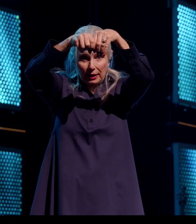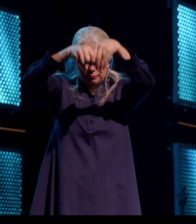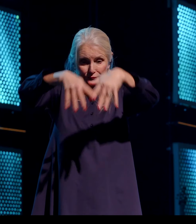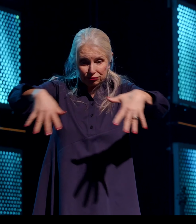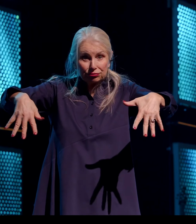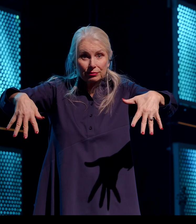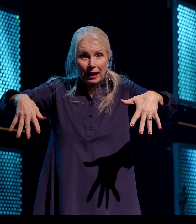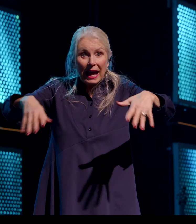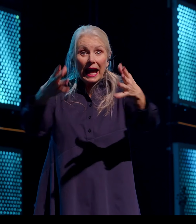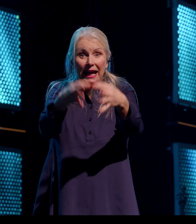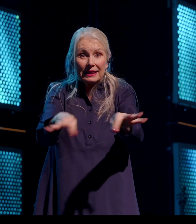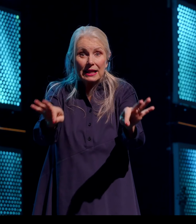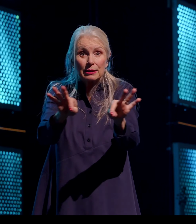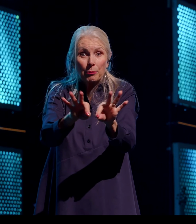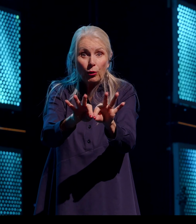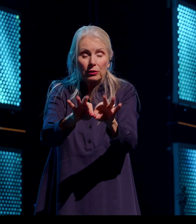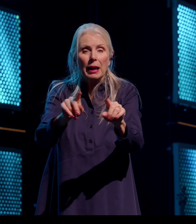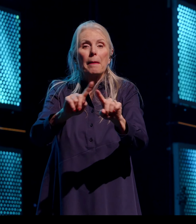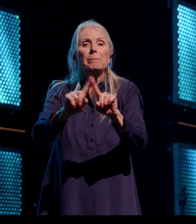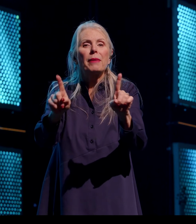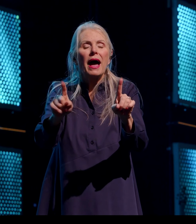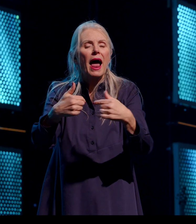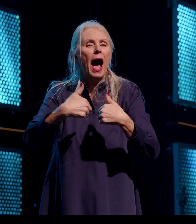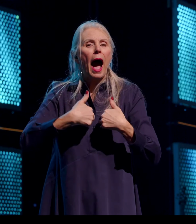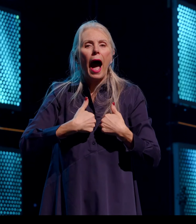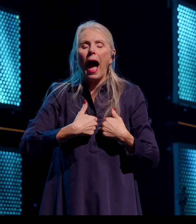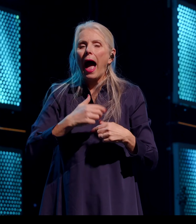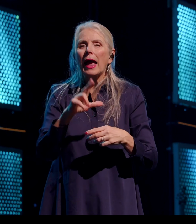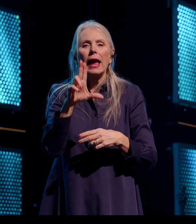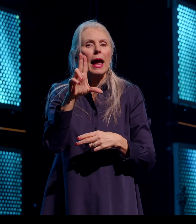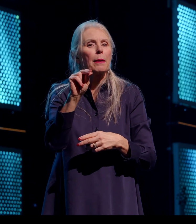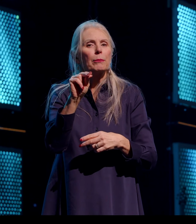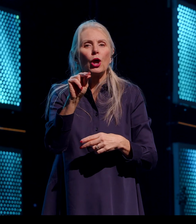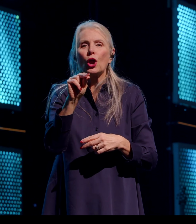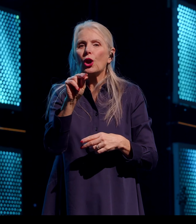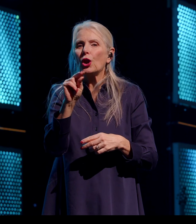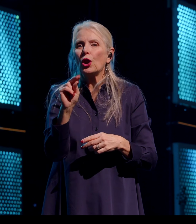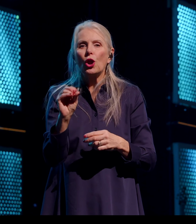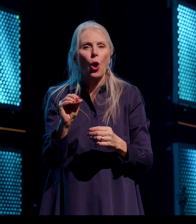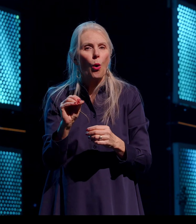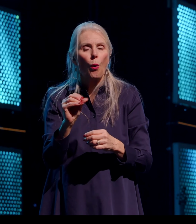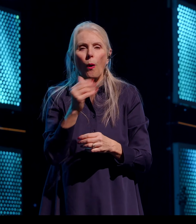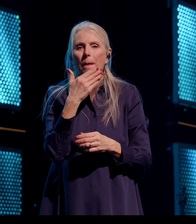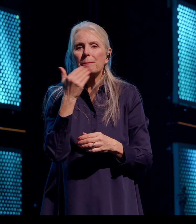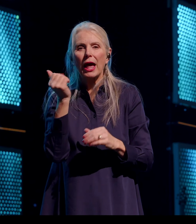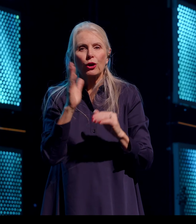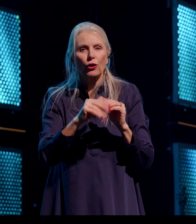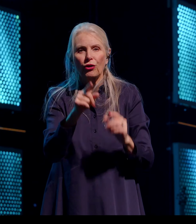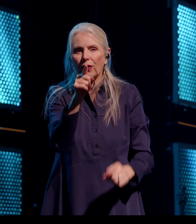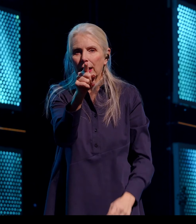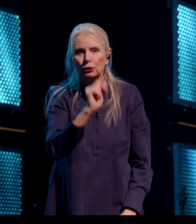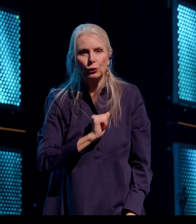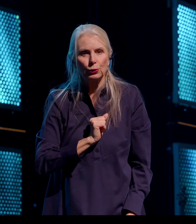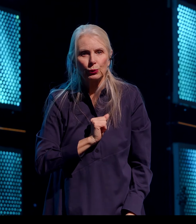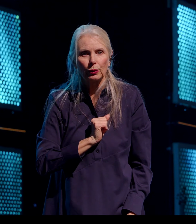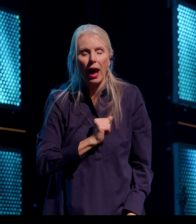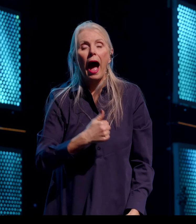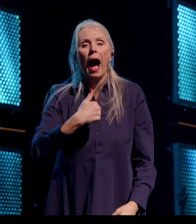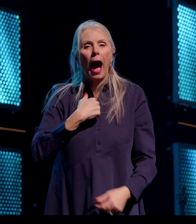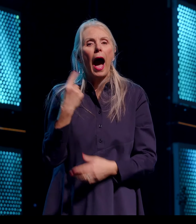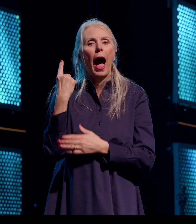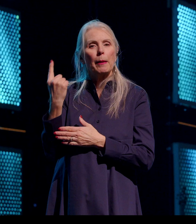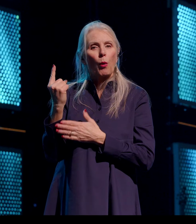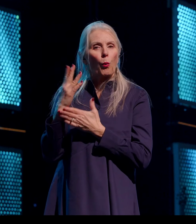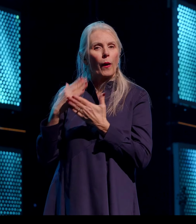purpose. But here's the thing. I'm no better than you are. I'm a part of the church. I'm just one part. We all play a part.